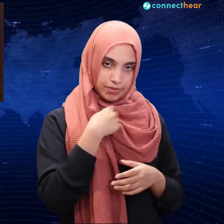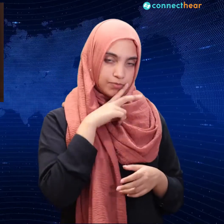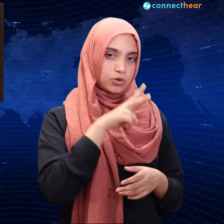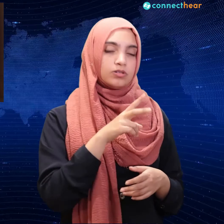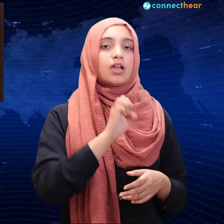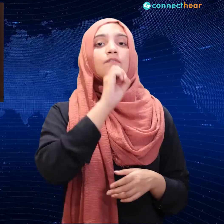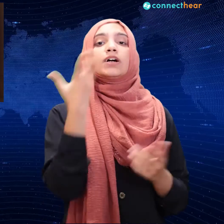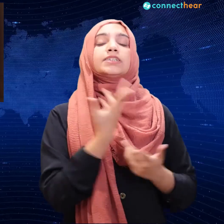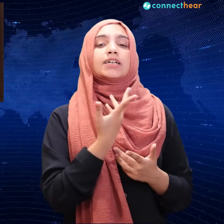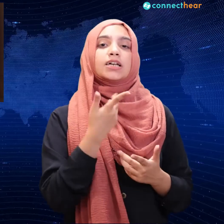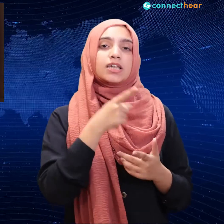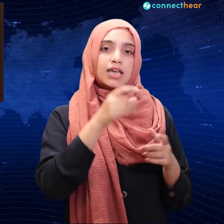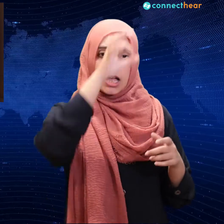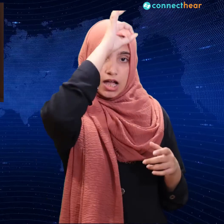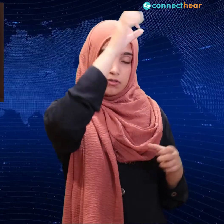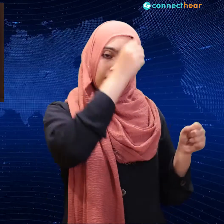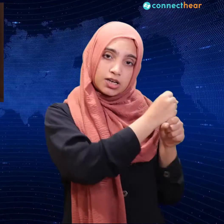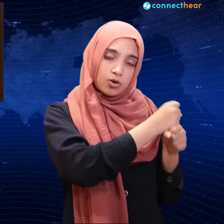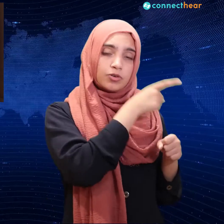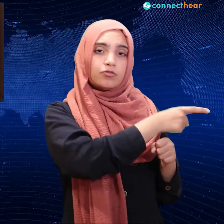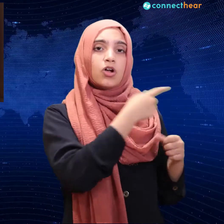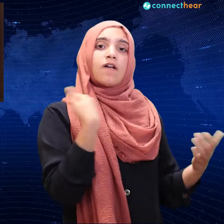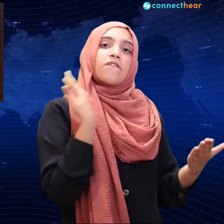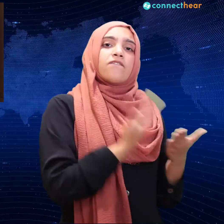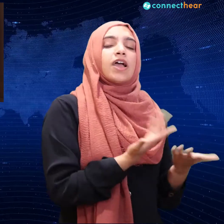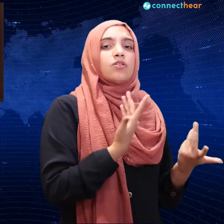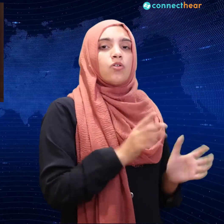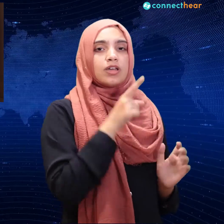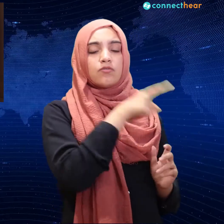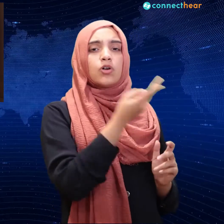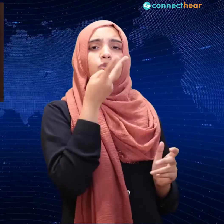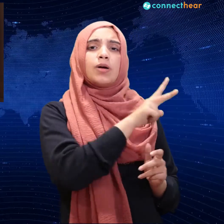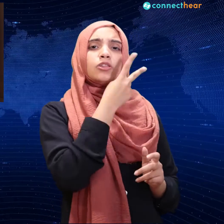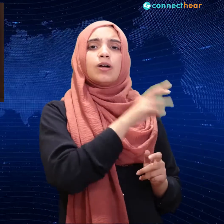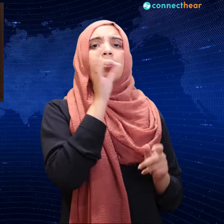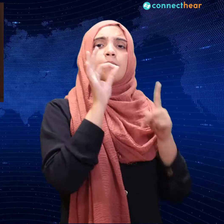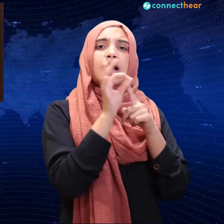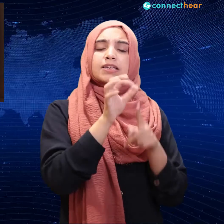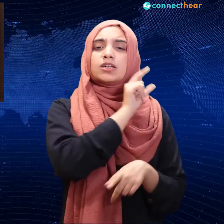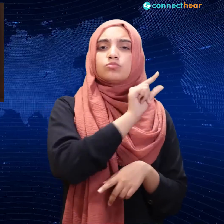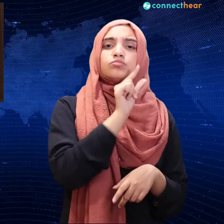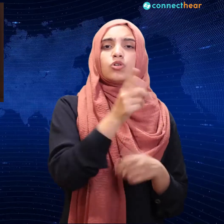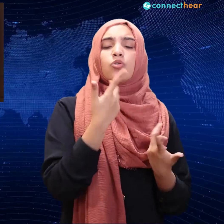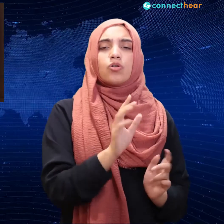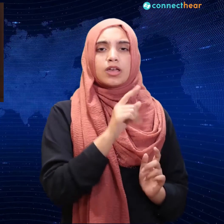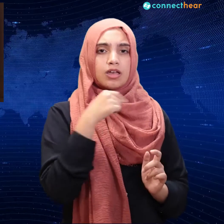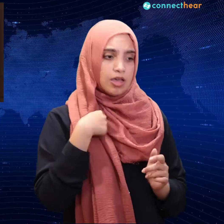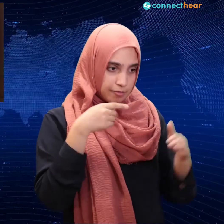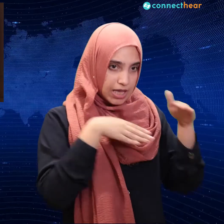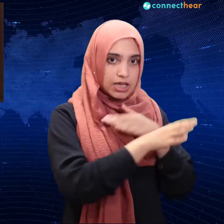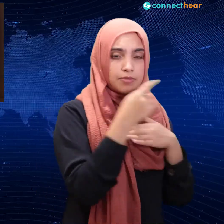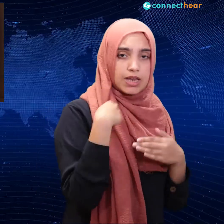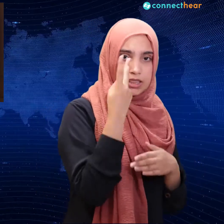Afghan government, for their failures, they kept blaming Pakistan. I went to see